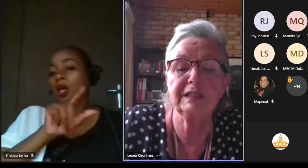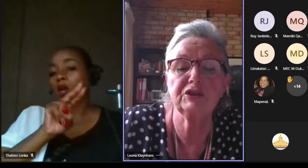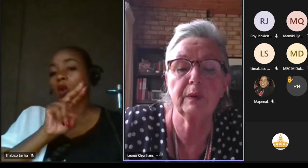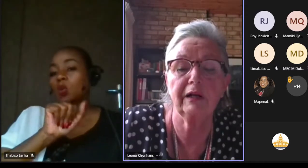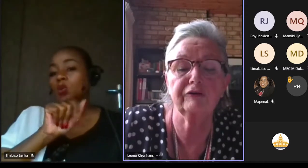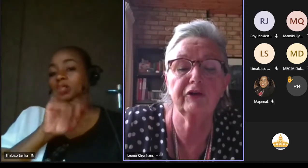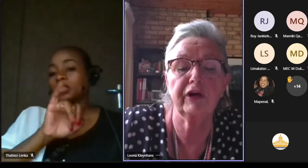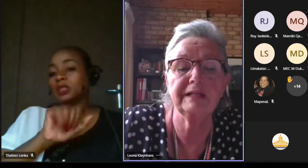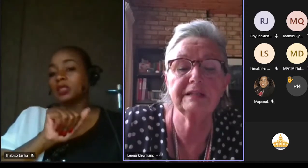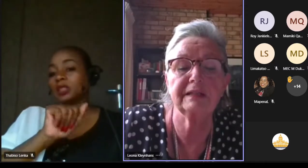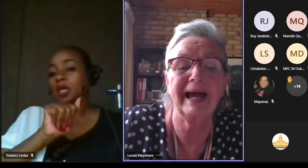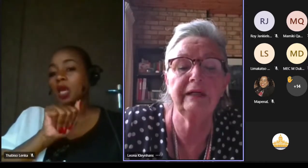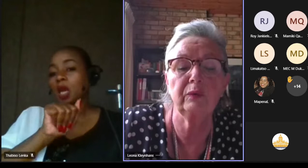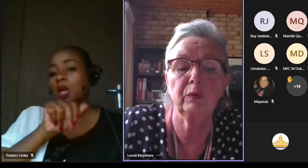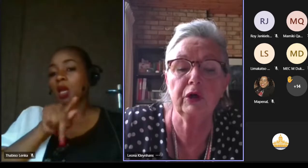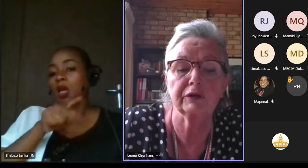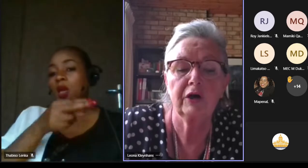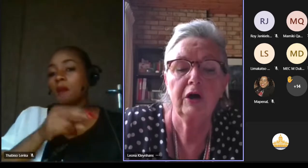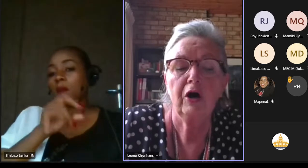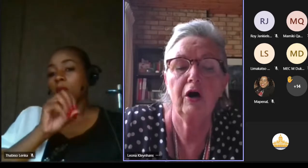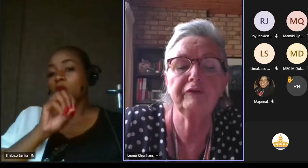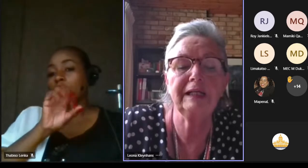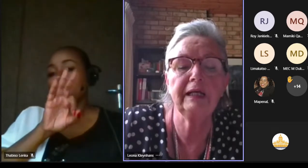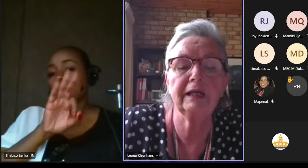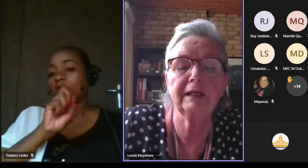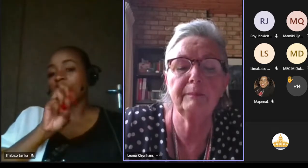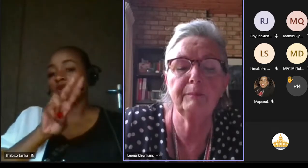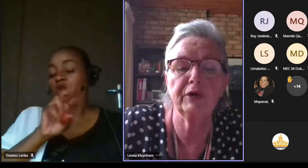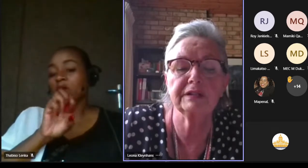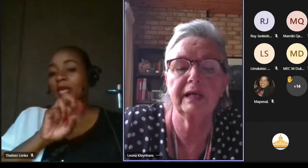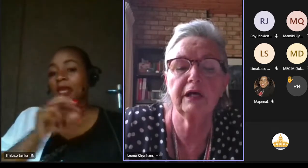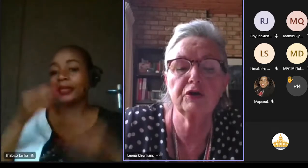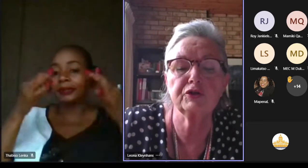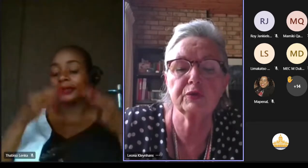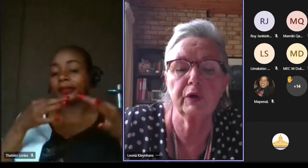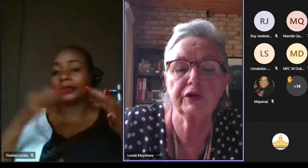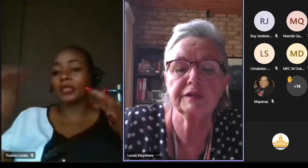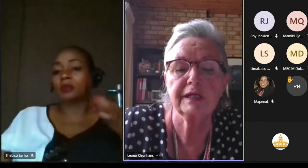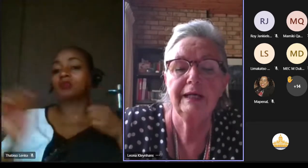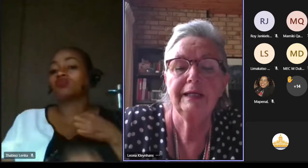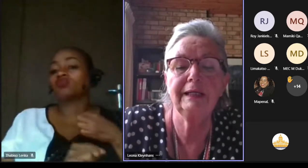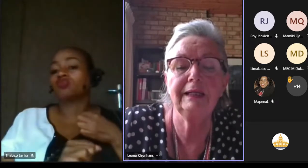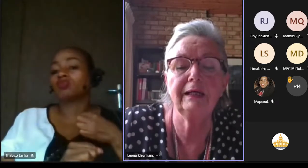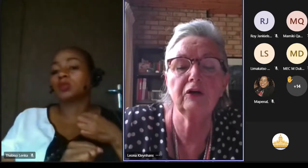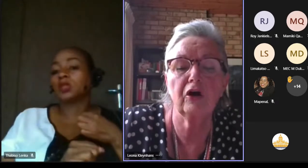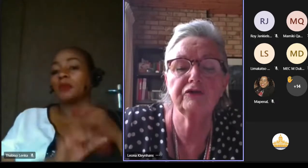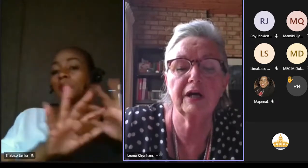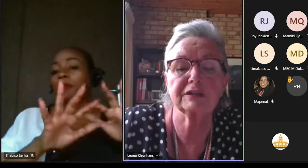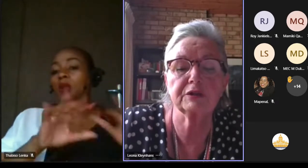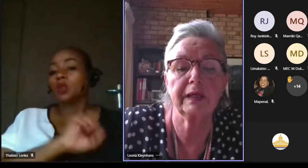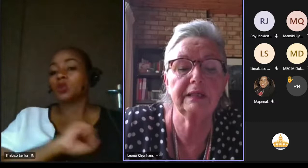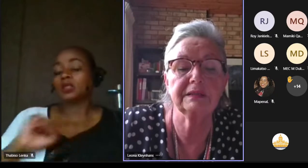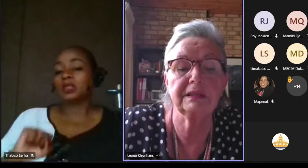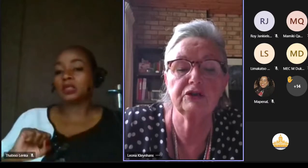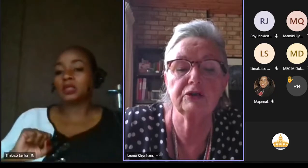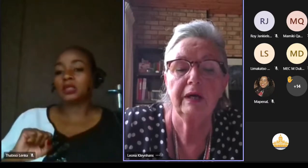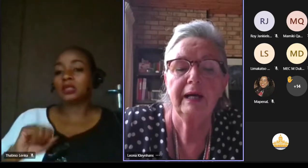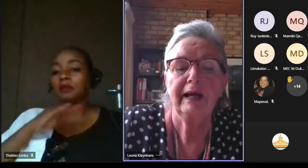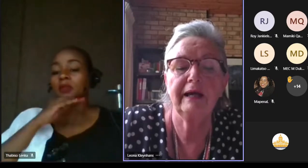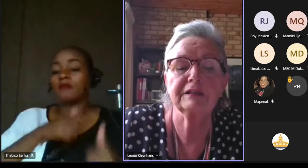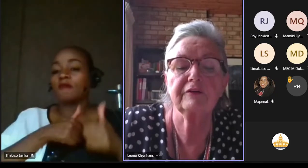from 2012 created an underworld of illegally appointed and ghost workers, illegal contracts were